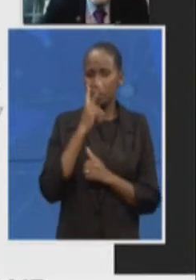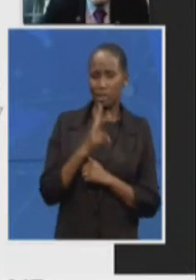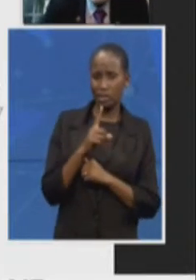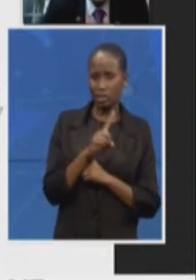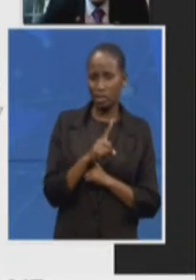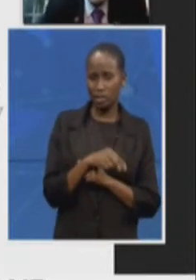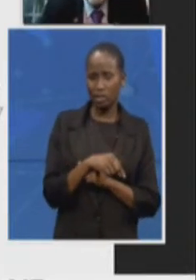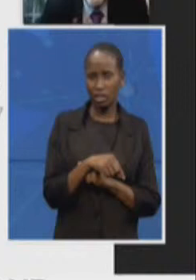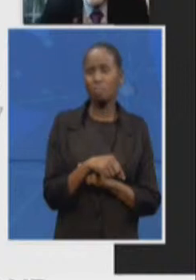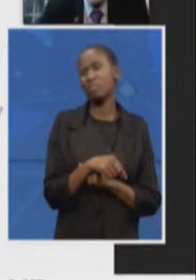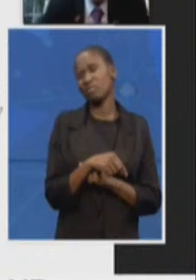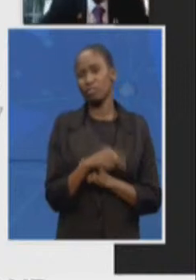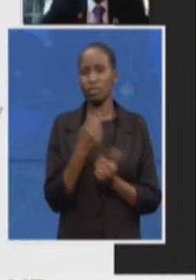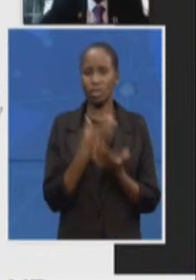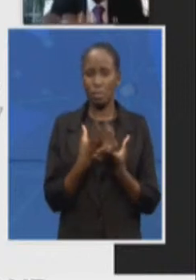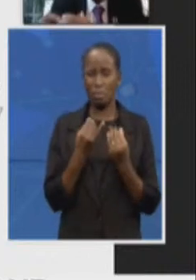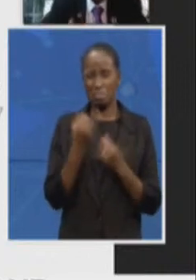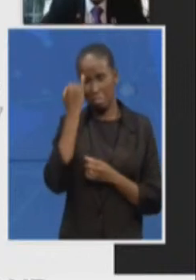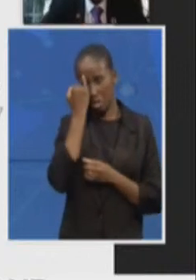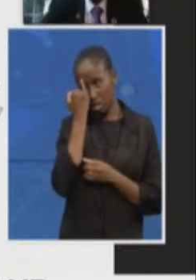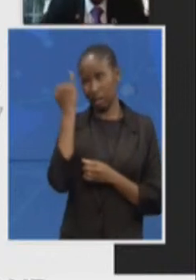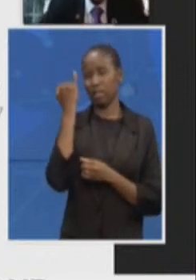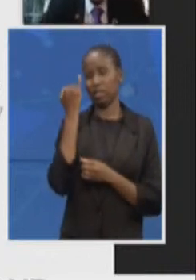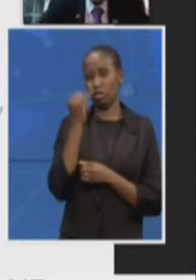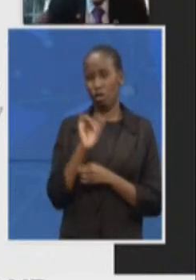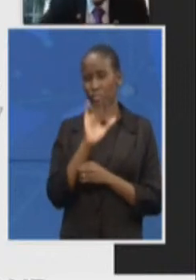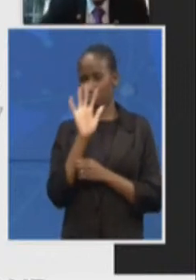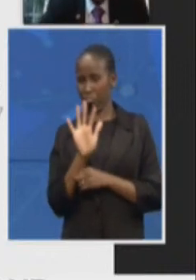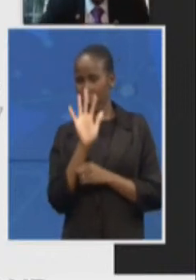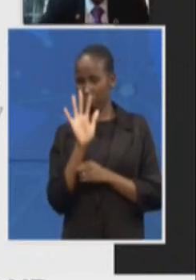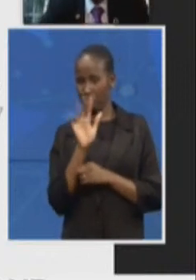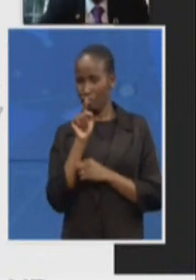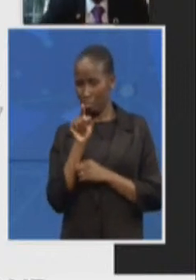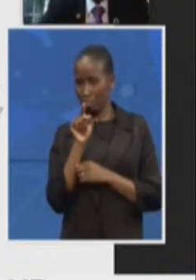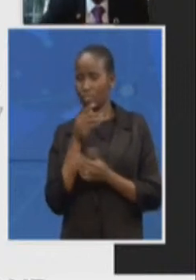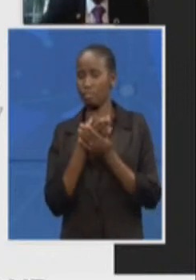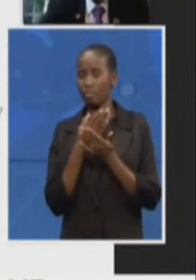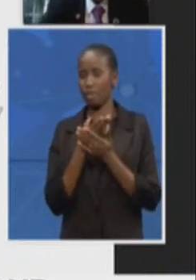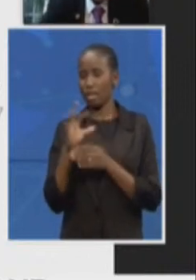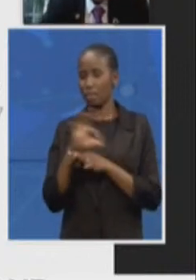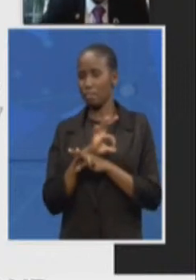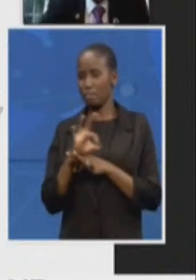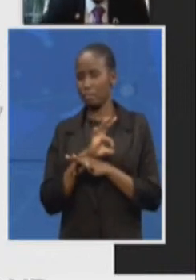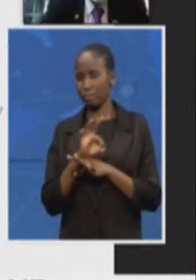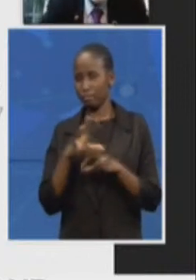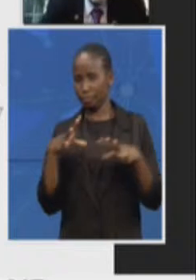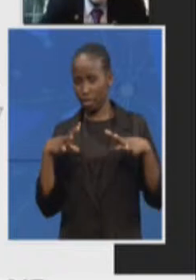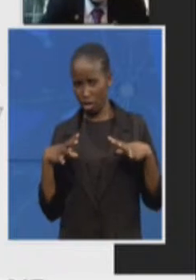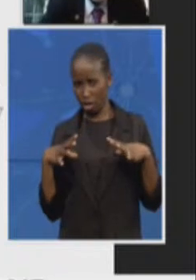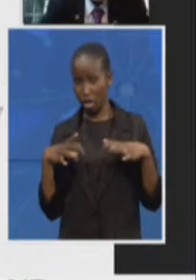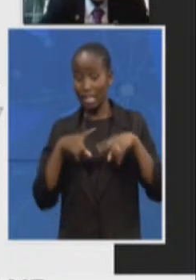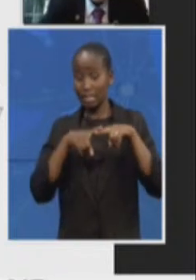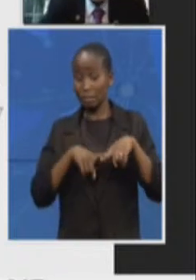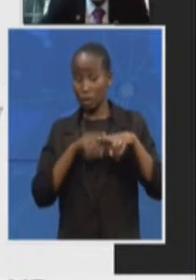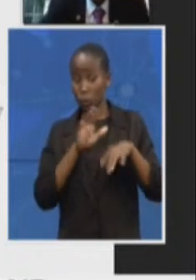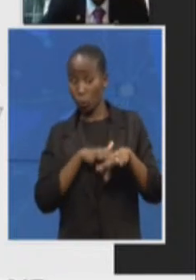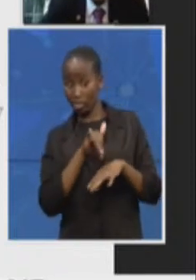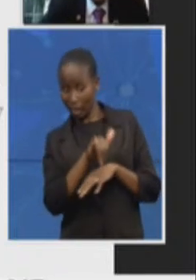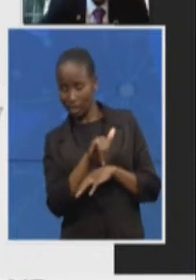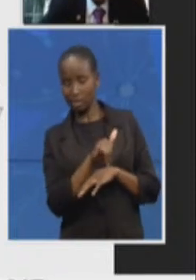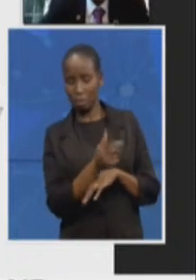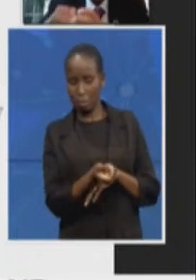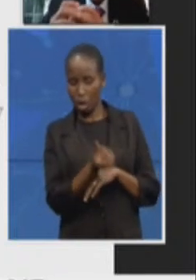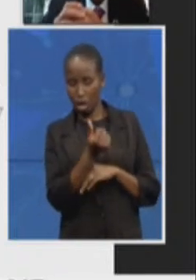can plan and we can prepare and respond based on those likely scenarios. And if you look at the likely